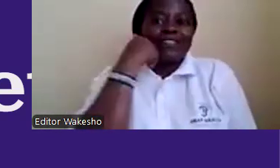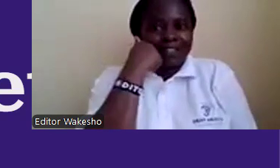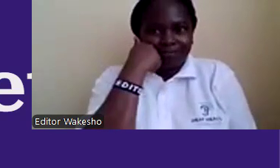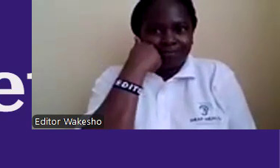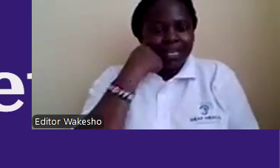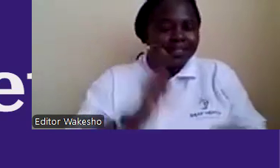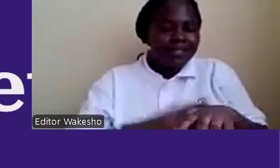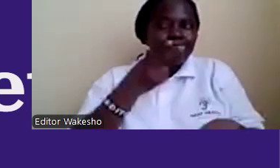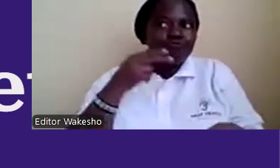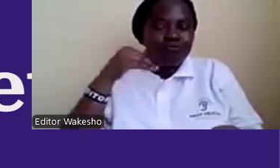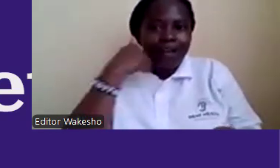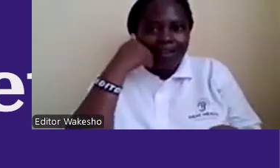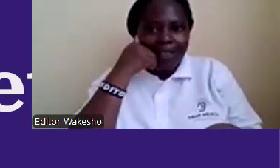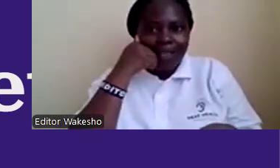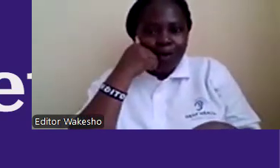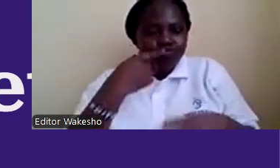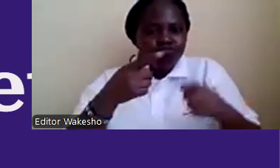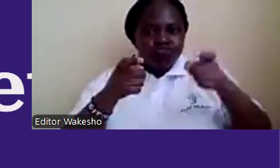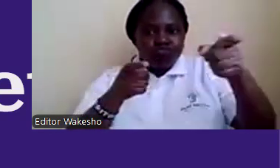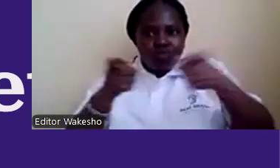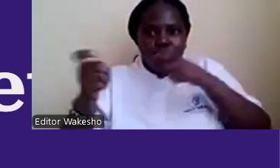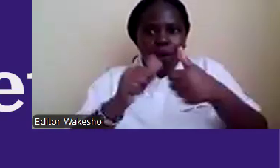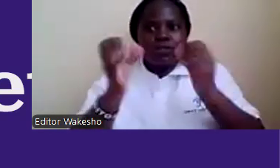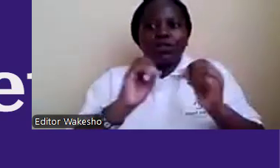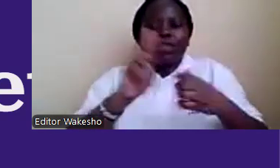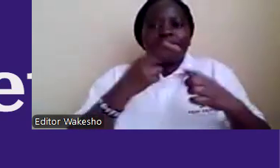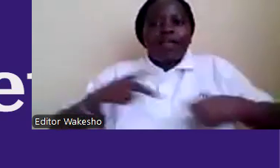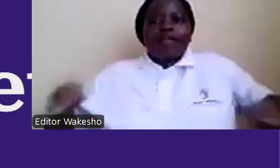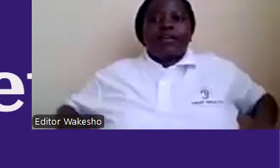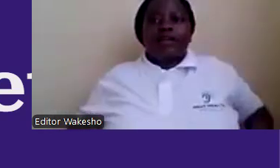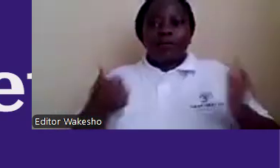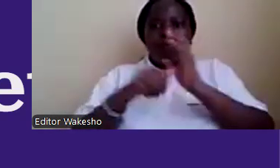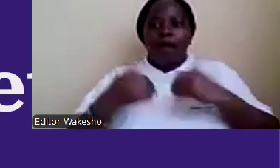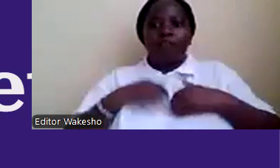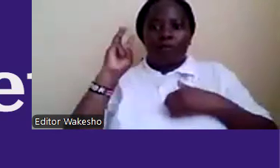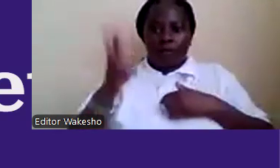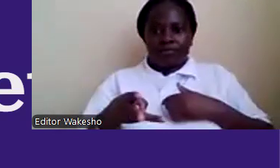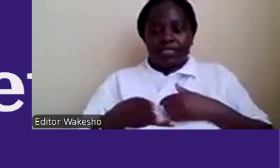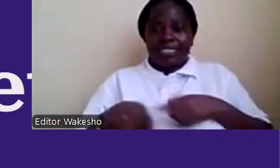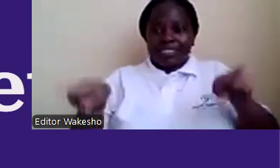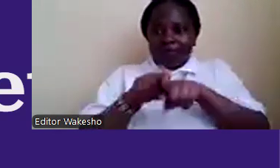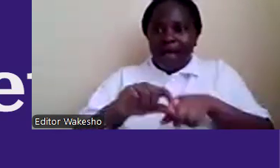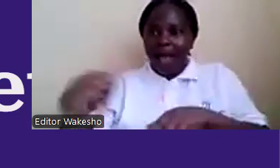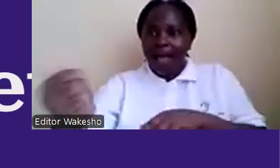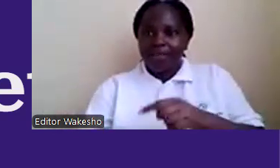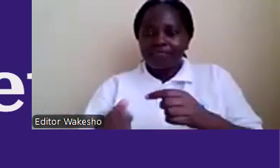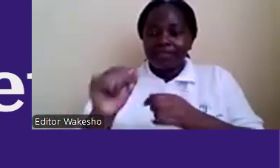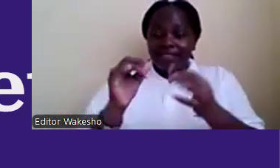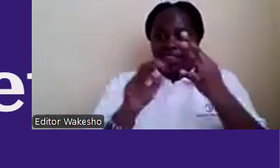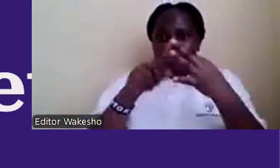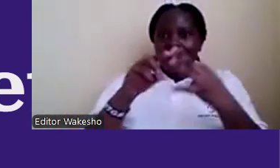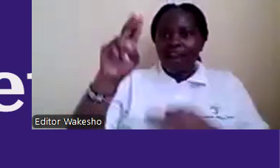or not well controlled. You can have neuropathy, which is now nerve damage, right? And the combination